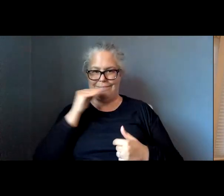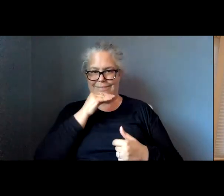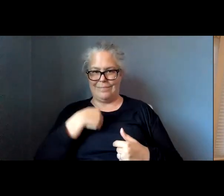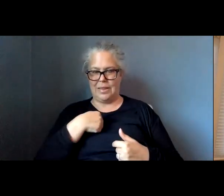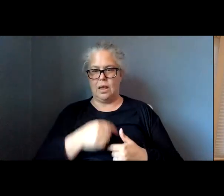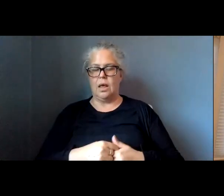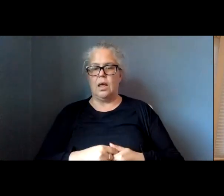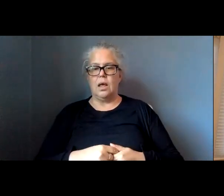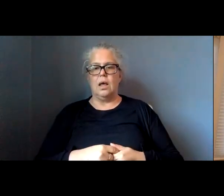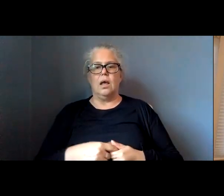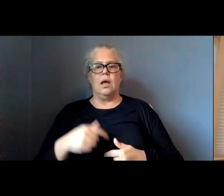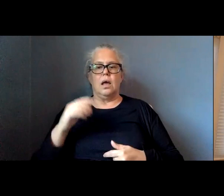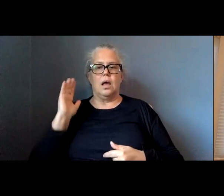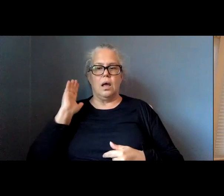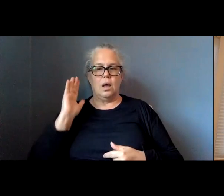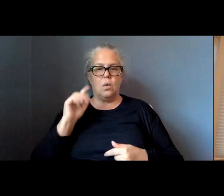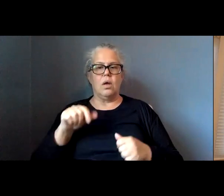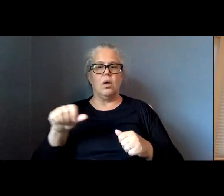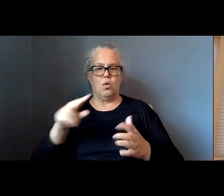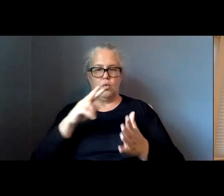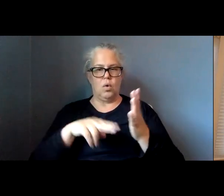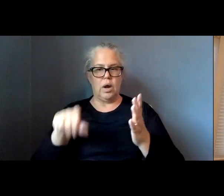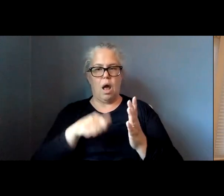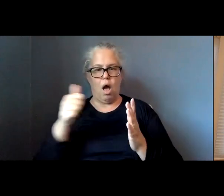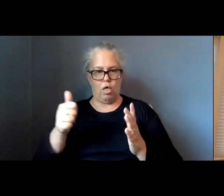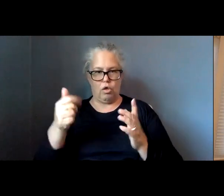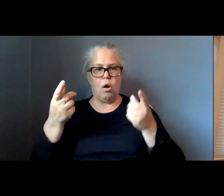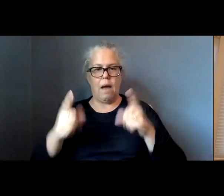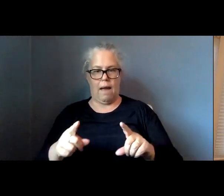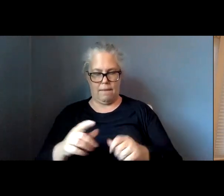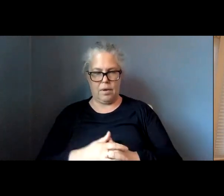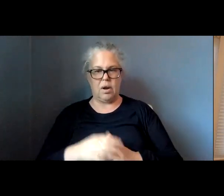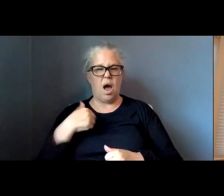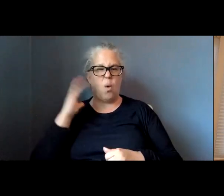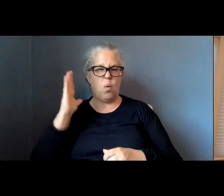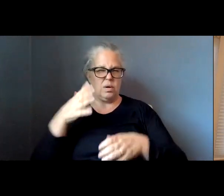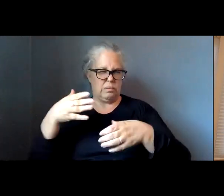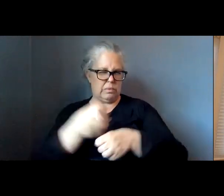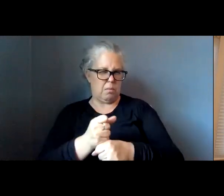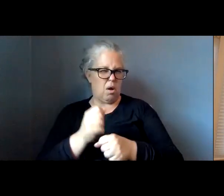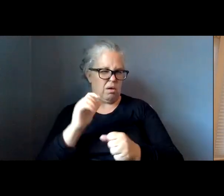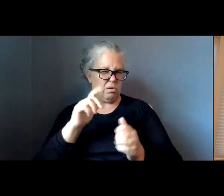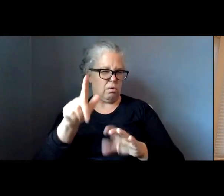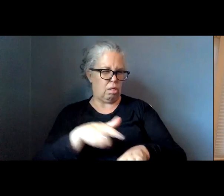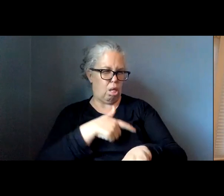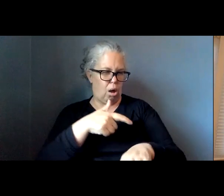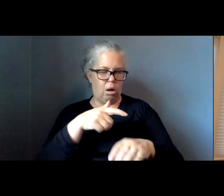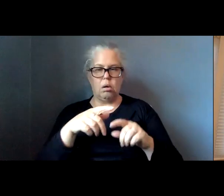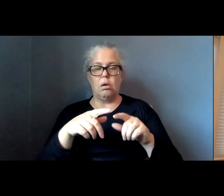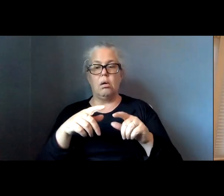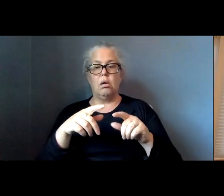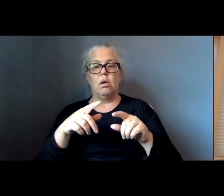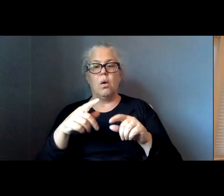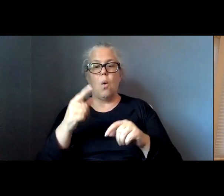to another incident, and I'll just summarize this because it's long. One of the